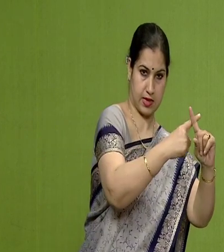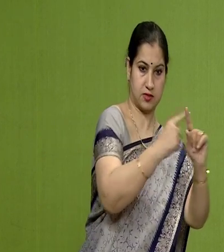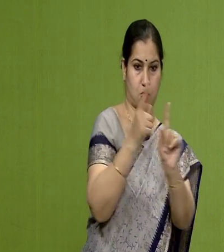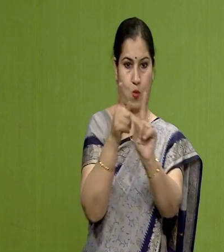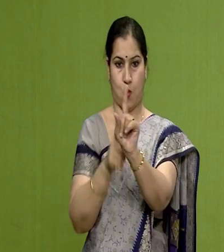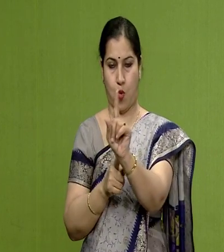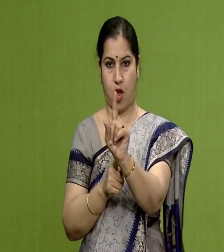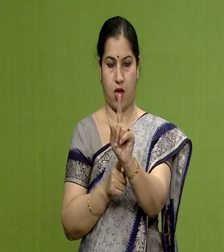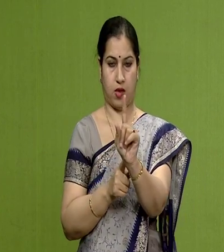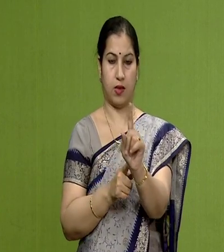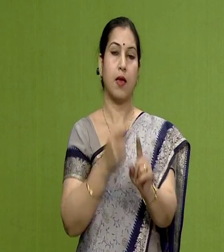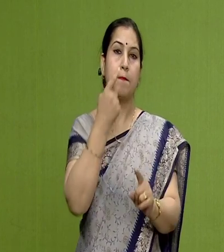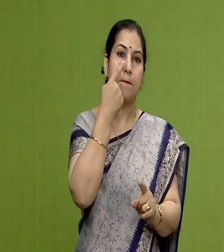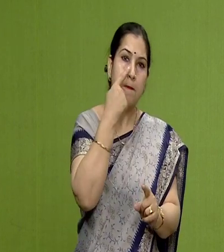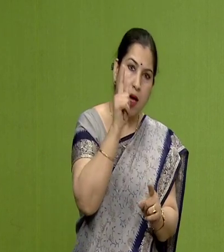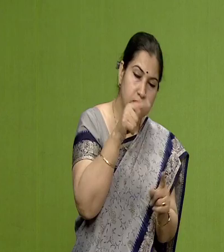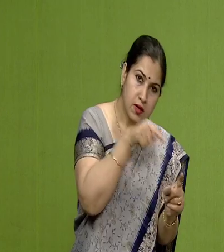of the mother and father.